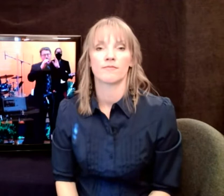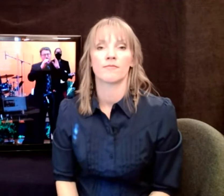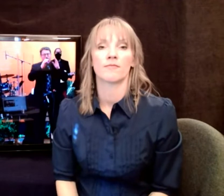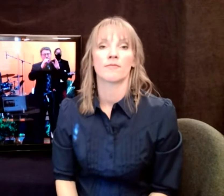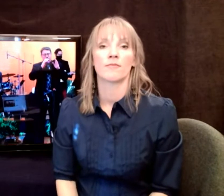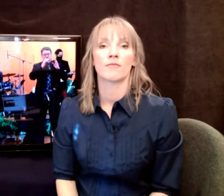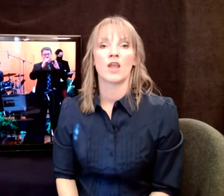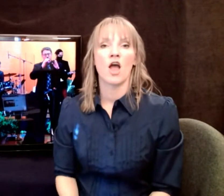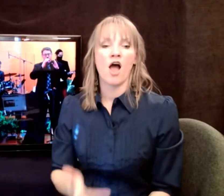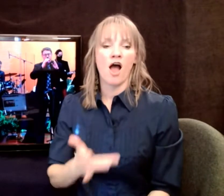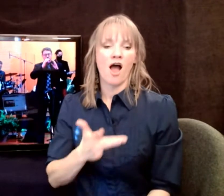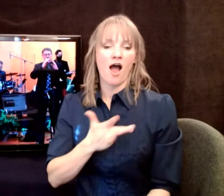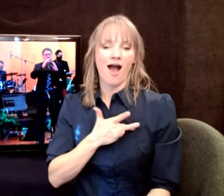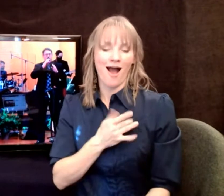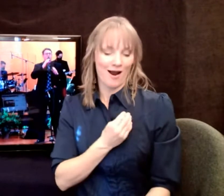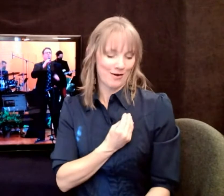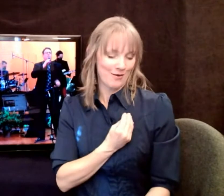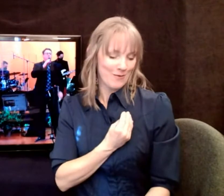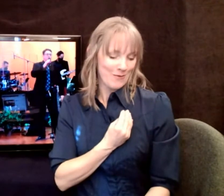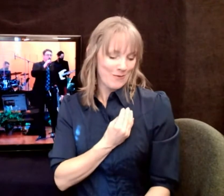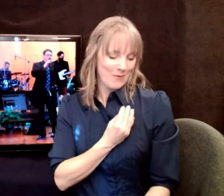Heart is blue.